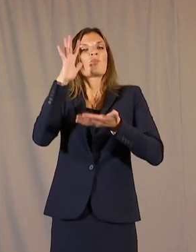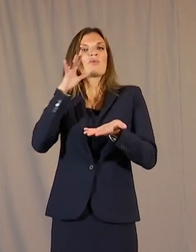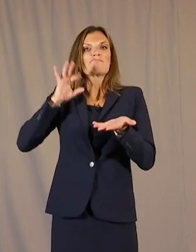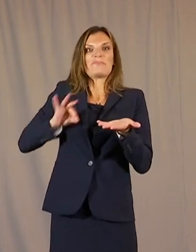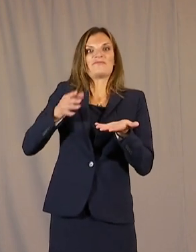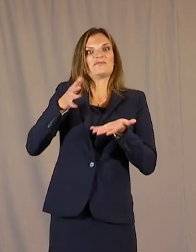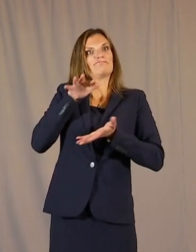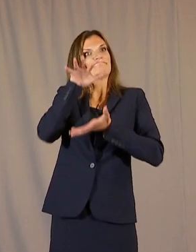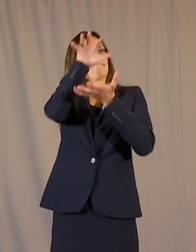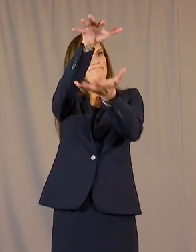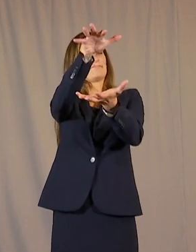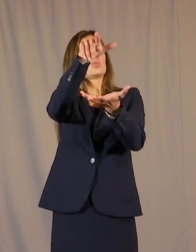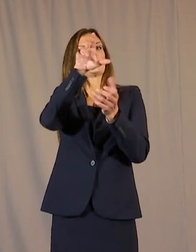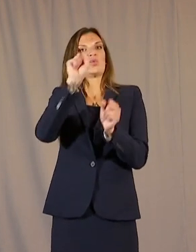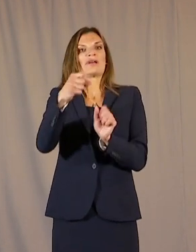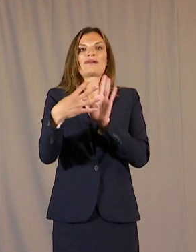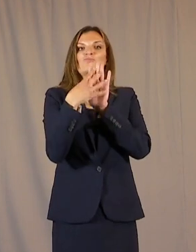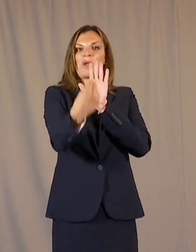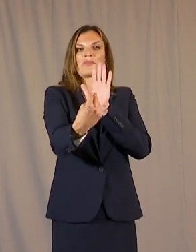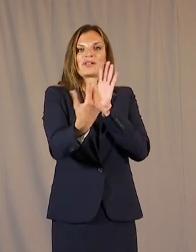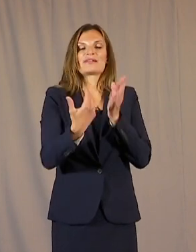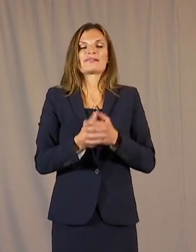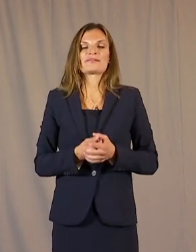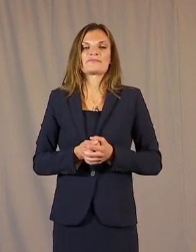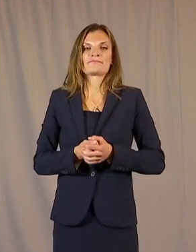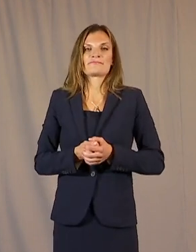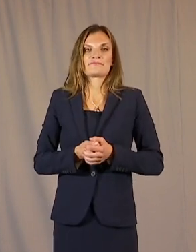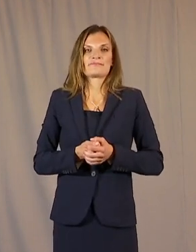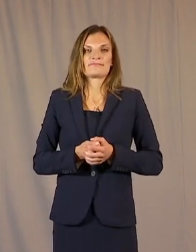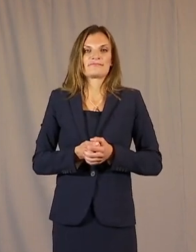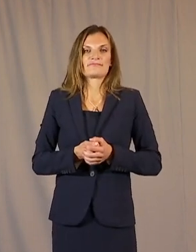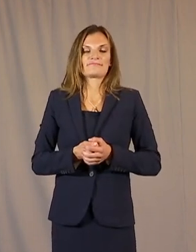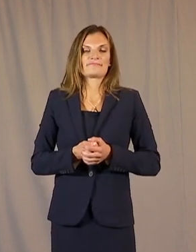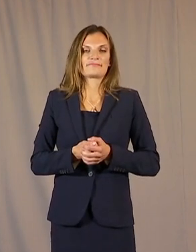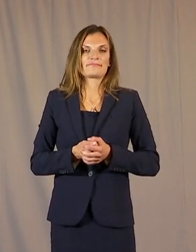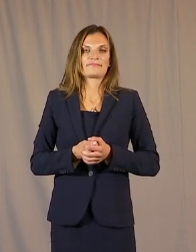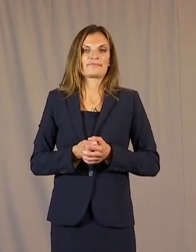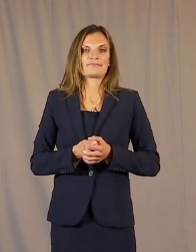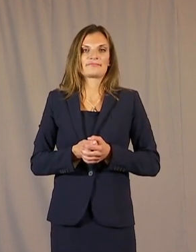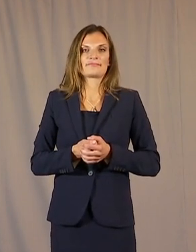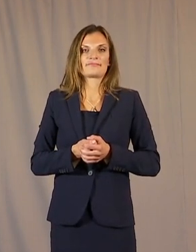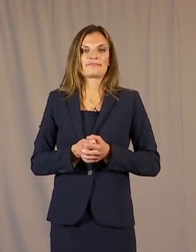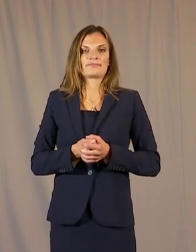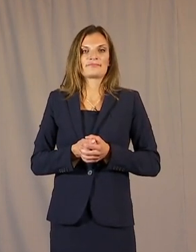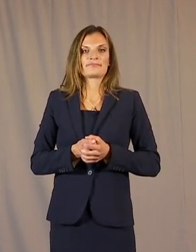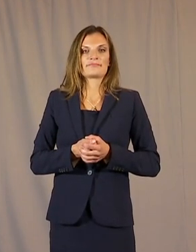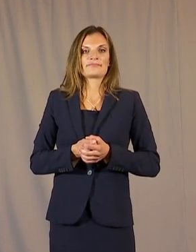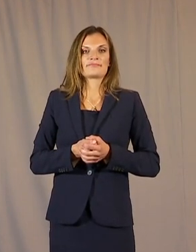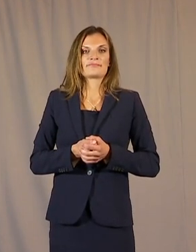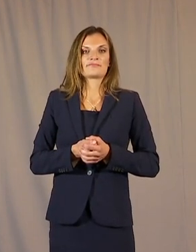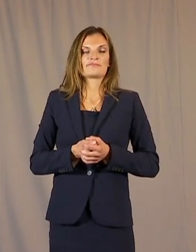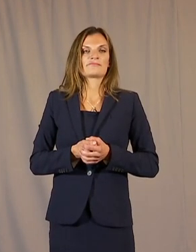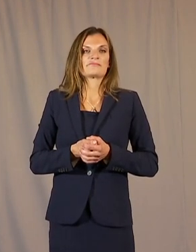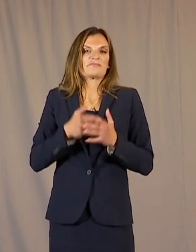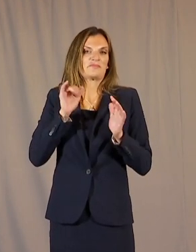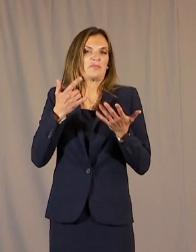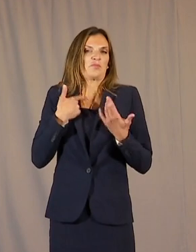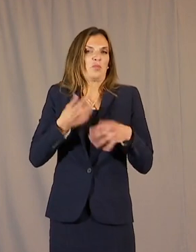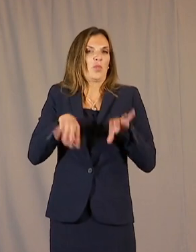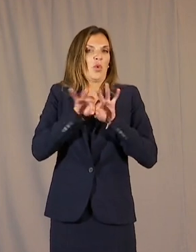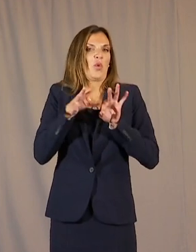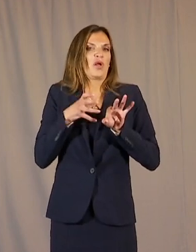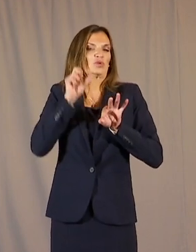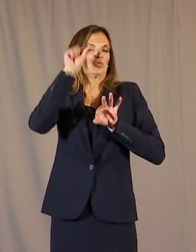that can be replicated in your work as well. So I just wanted to share those as